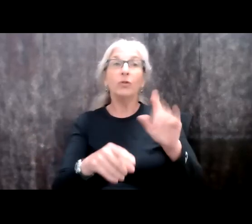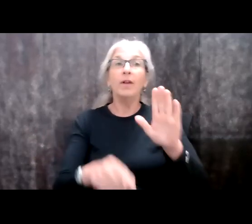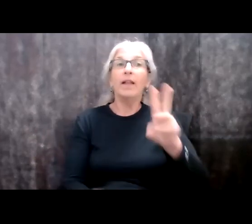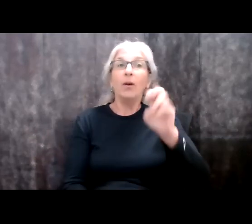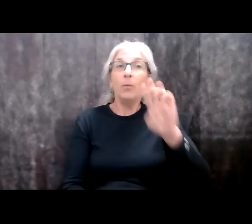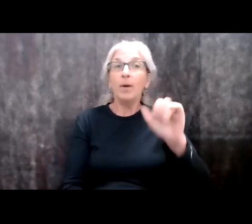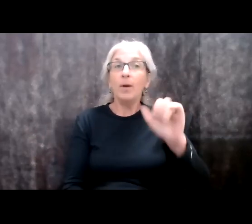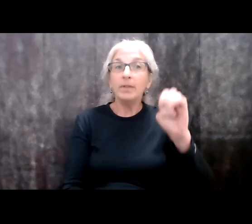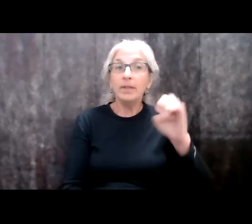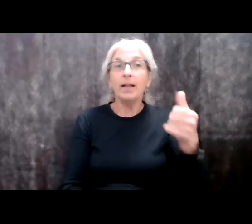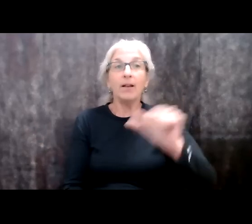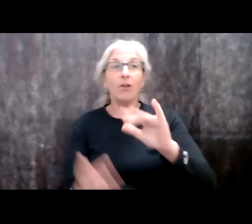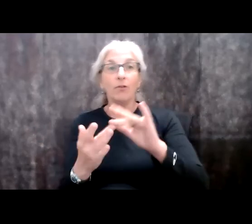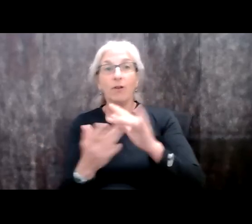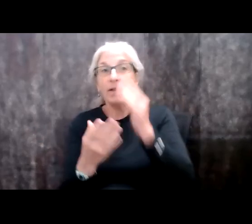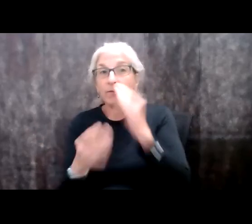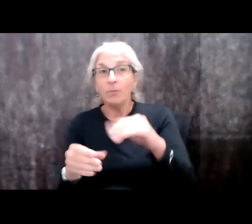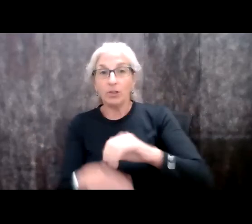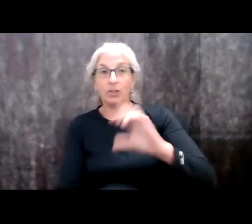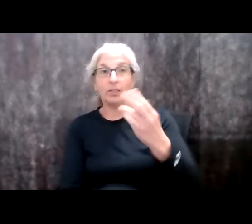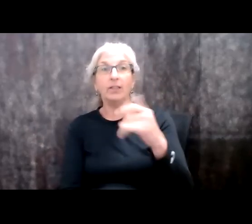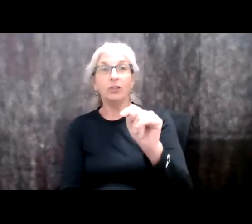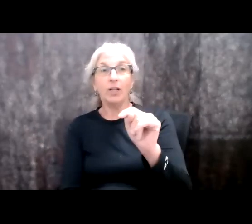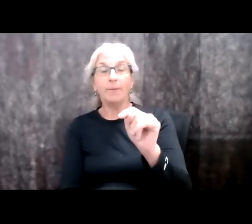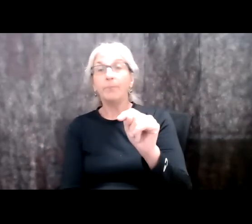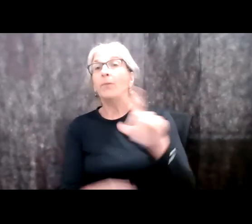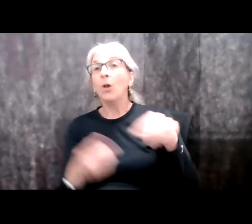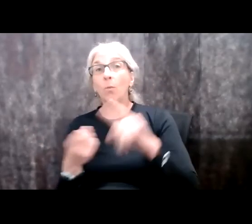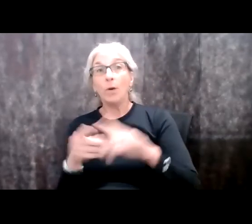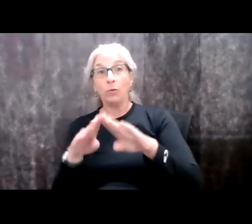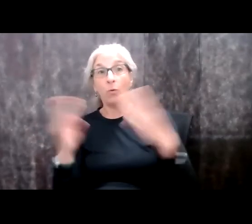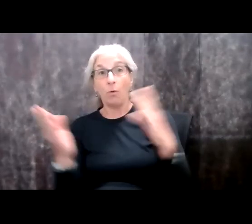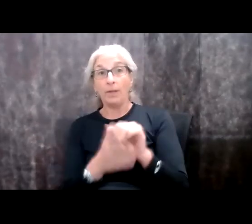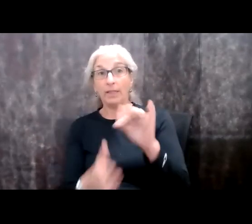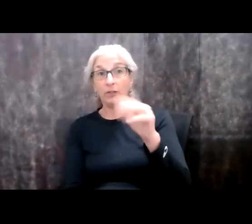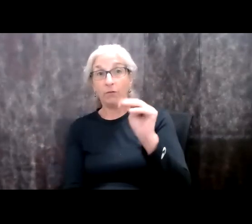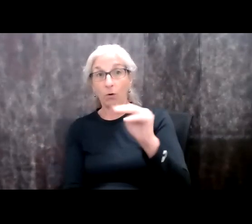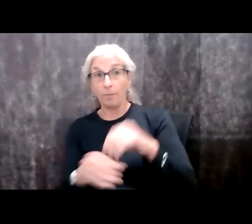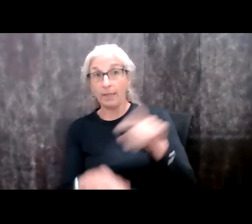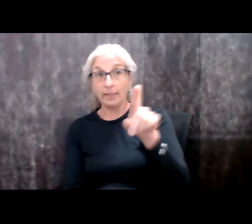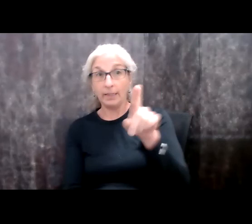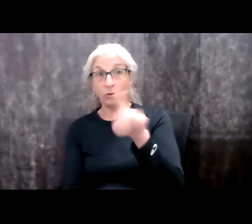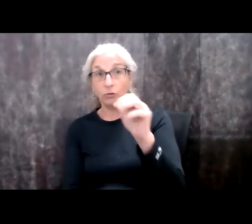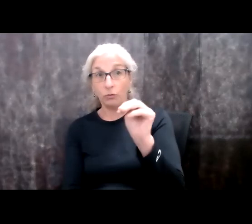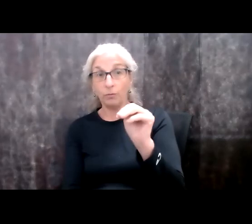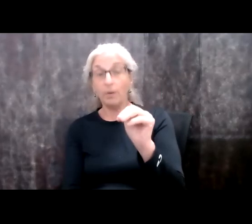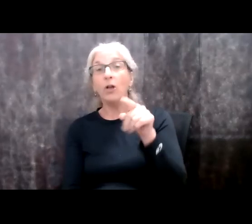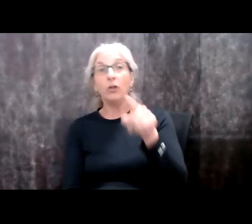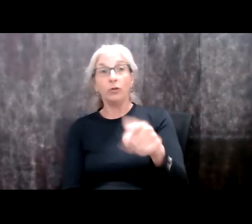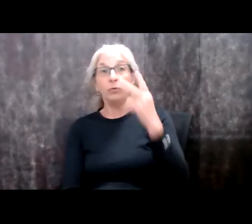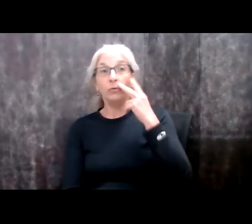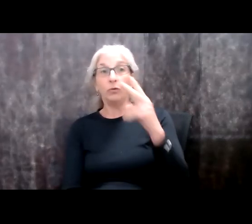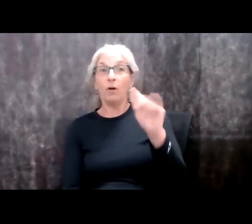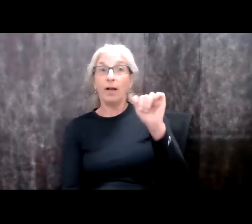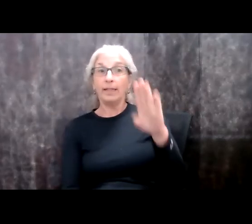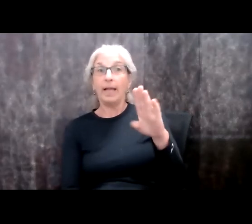want to follow up with them directly. As a reminder, when you opened this forum in Zoom, a tab opened in your browser that has the